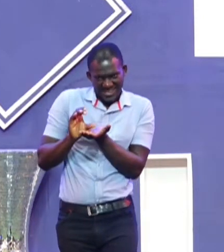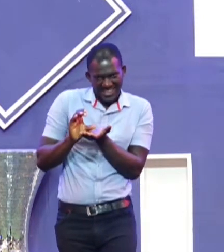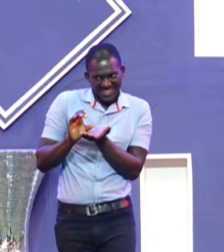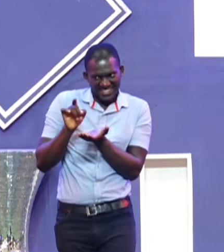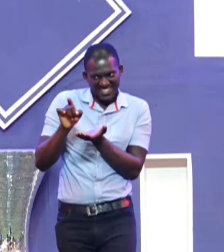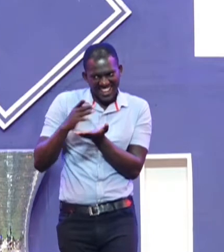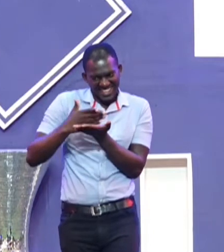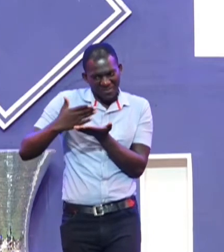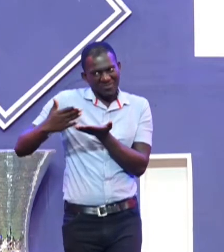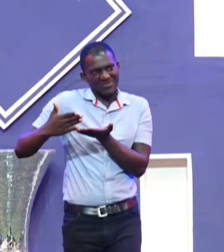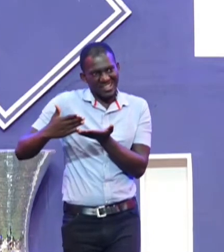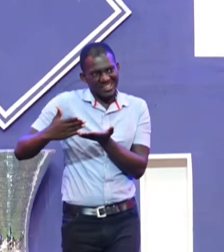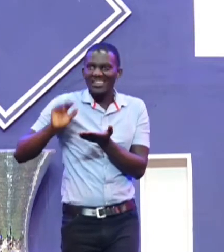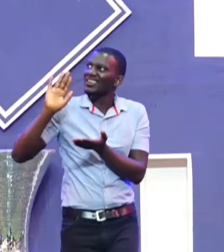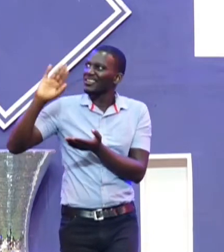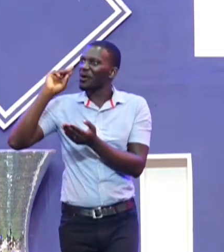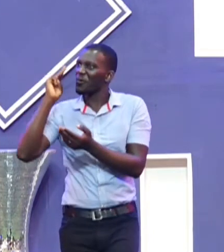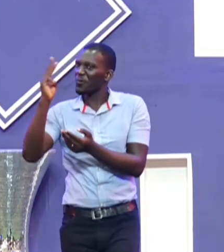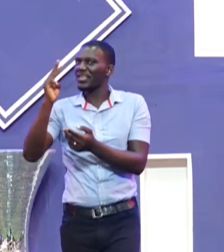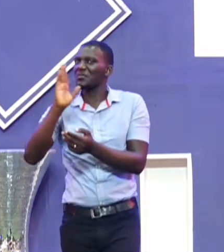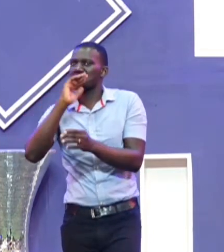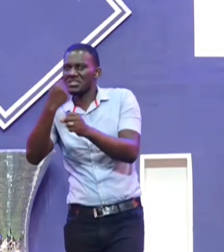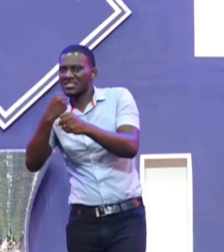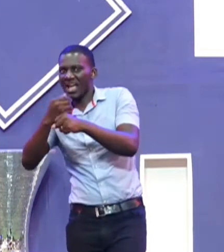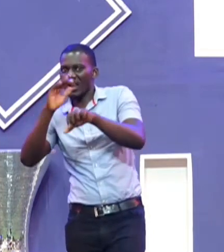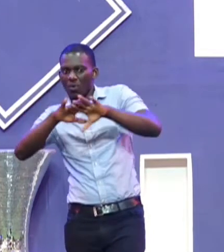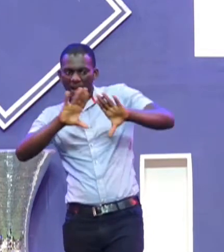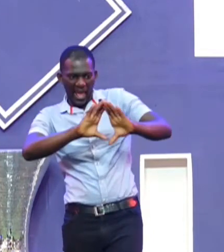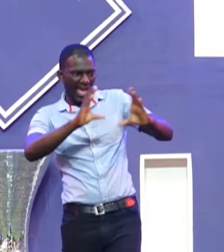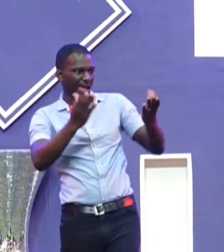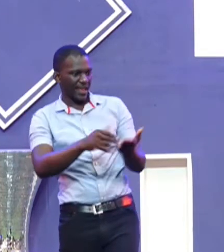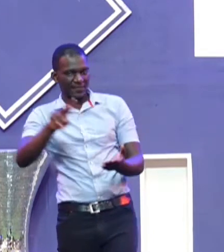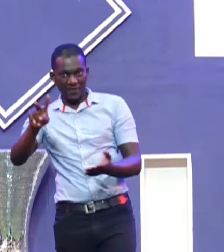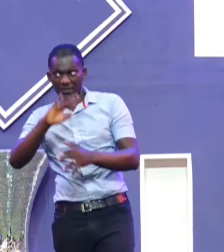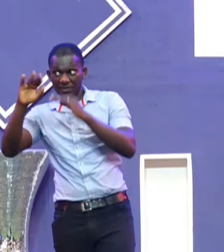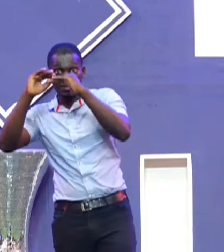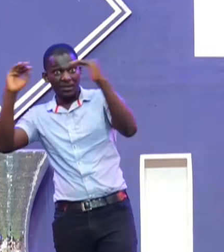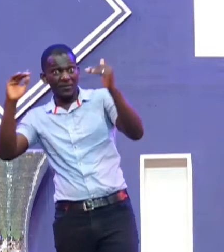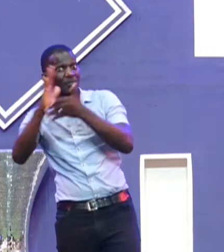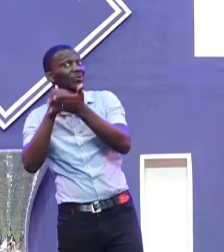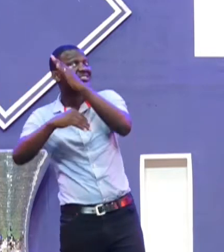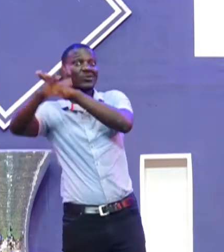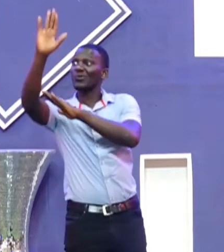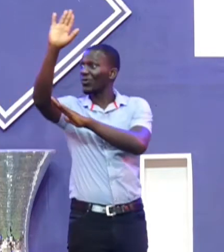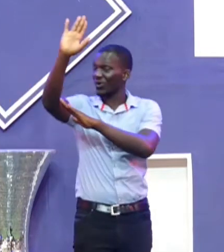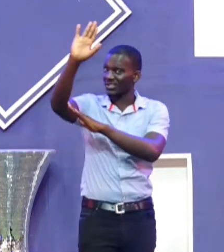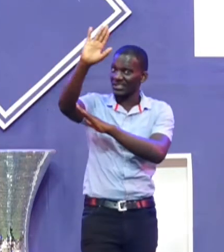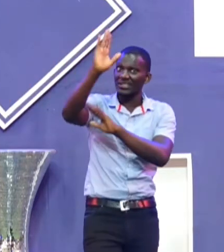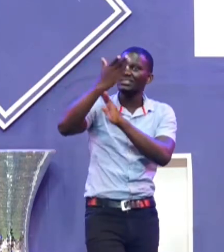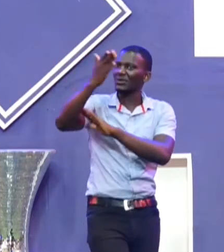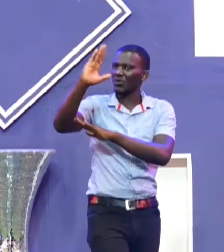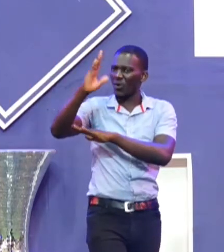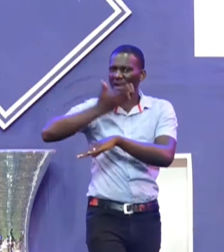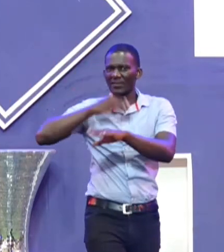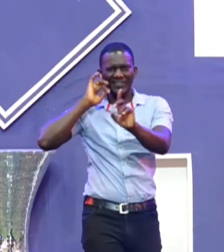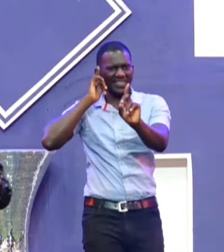I wind up. Or that part of your will be done on earth. Because the Lord